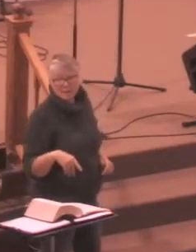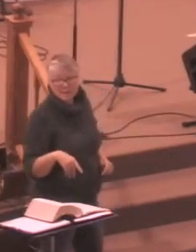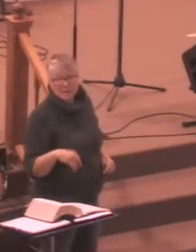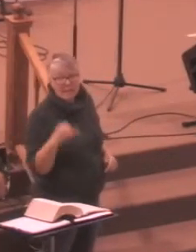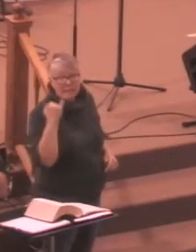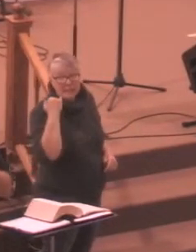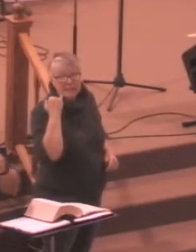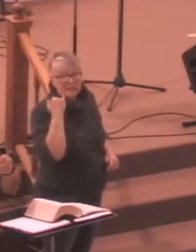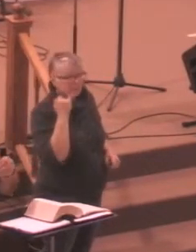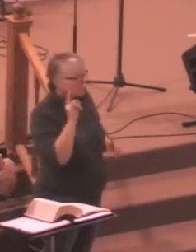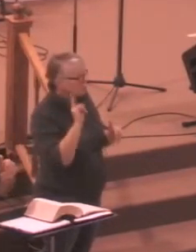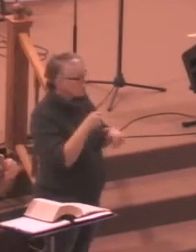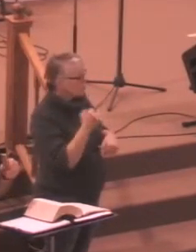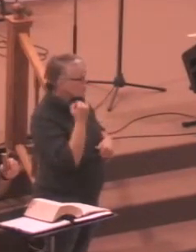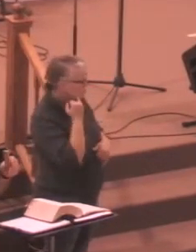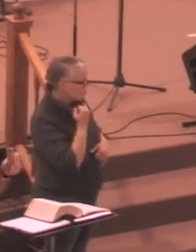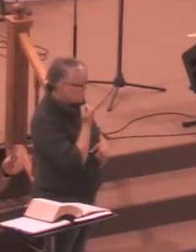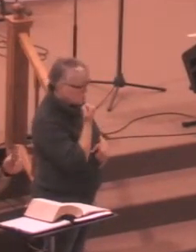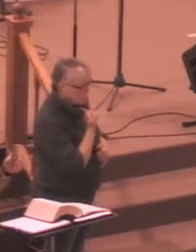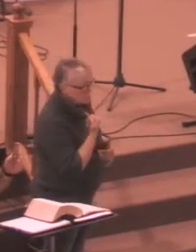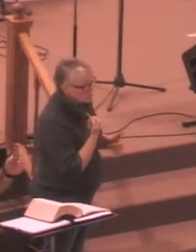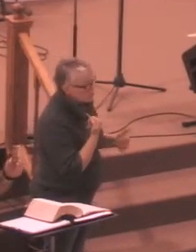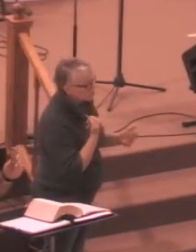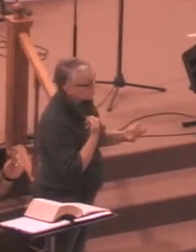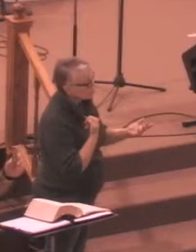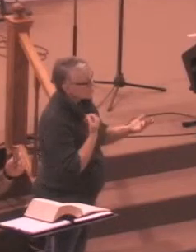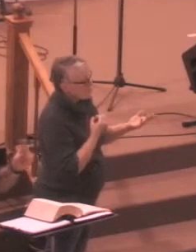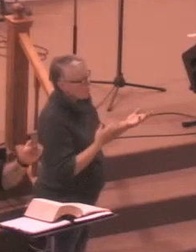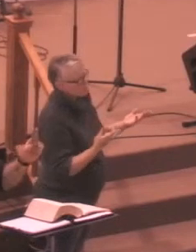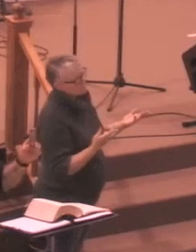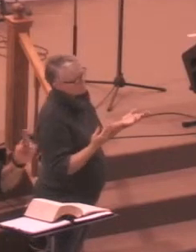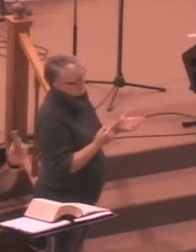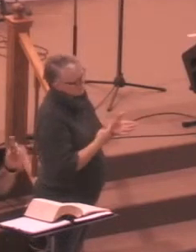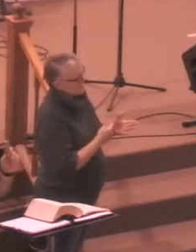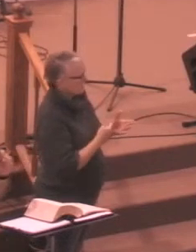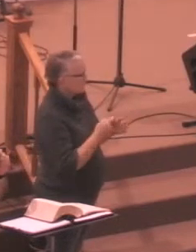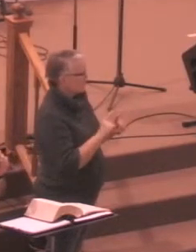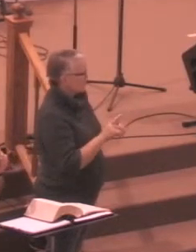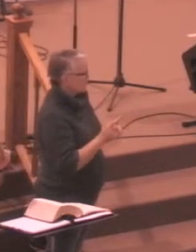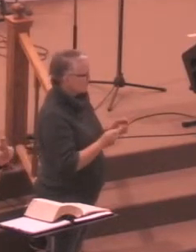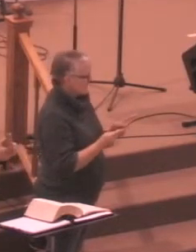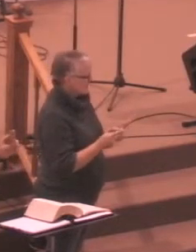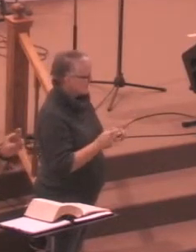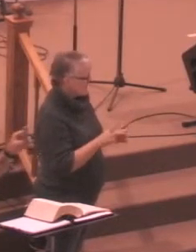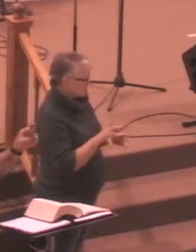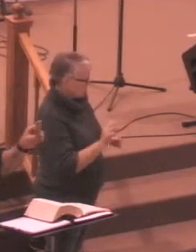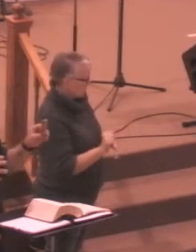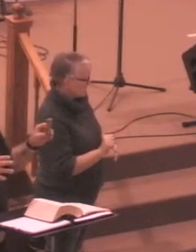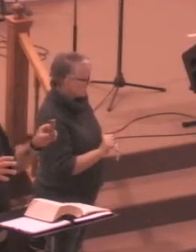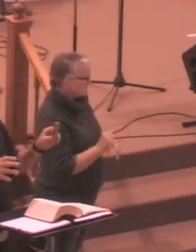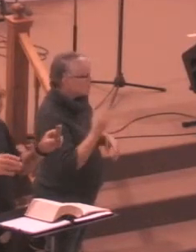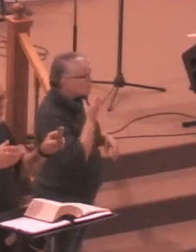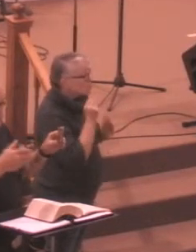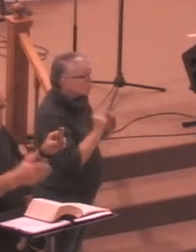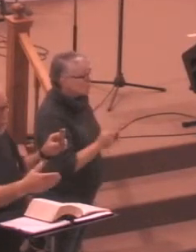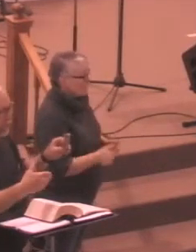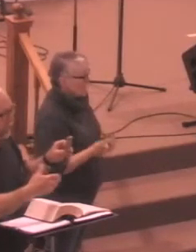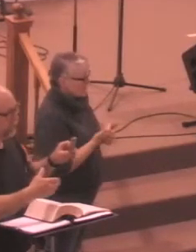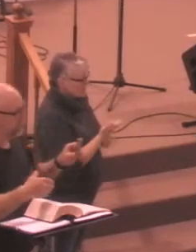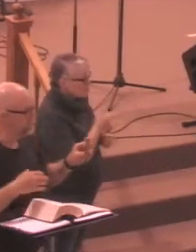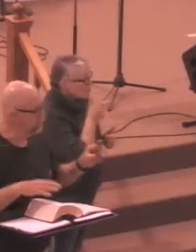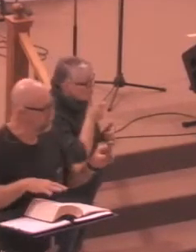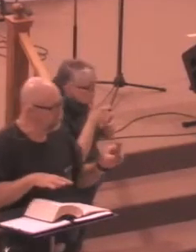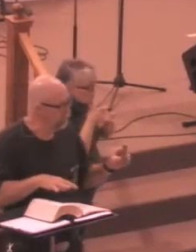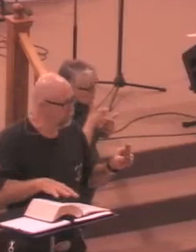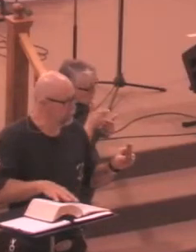If you go to Israel or wherever you're at in the United States too, or wherever, and a Jew lives in that house, that's